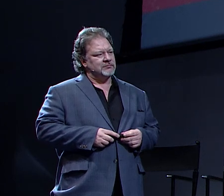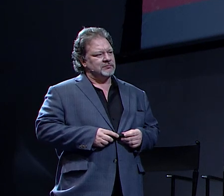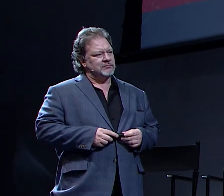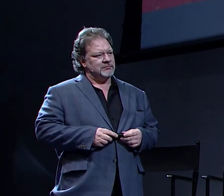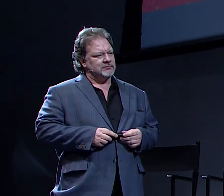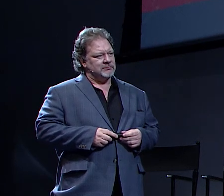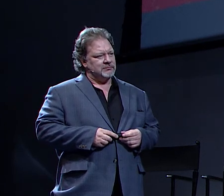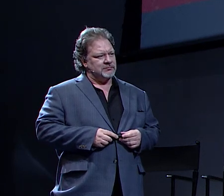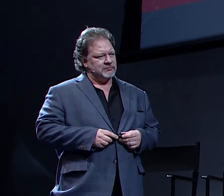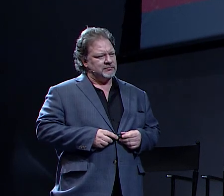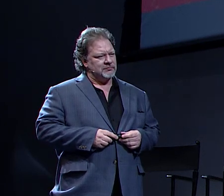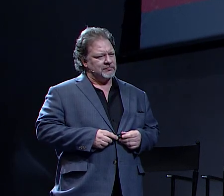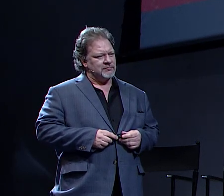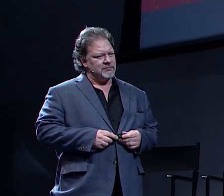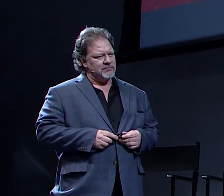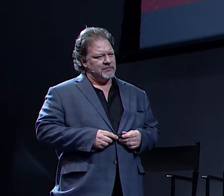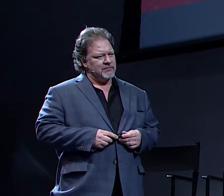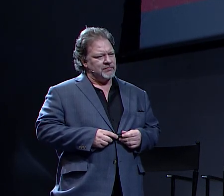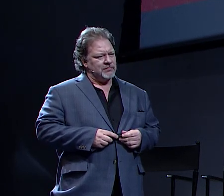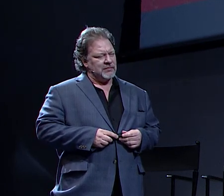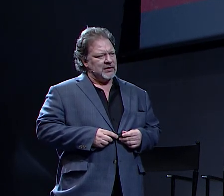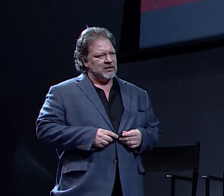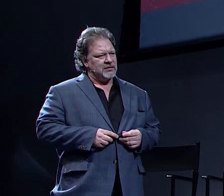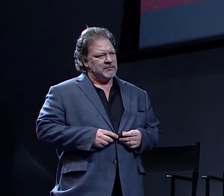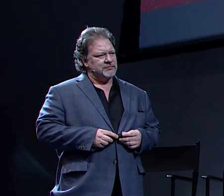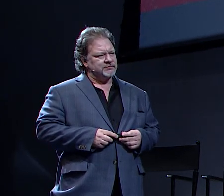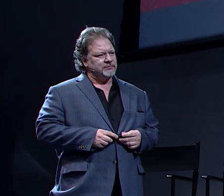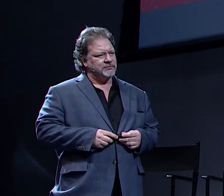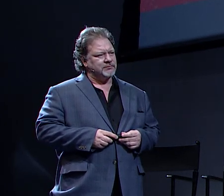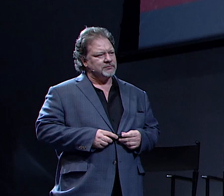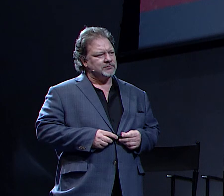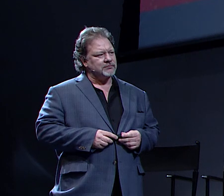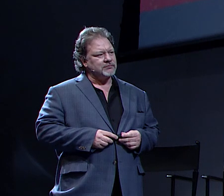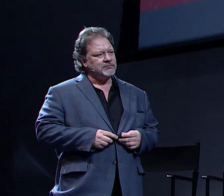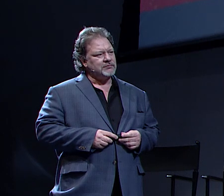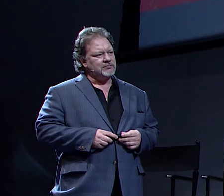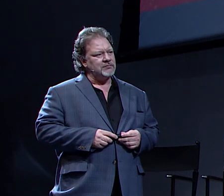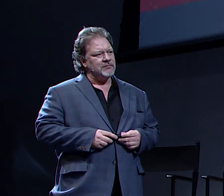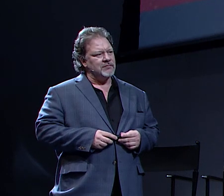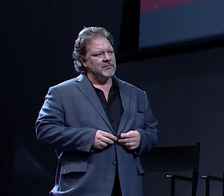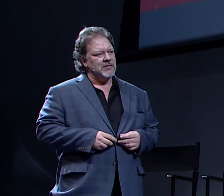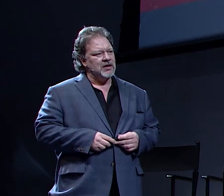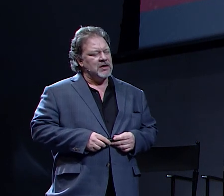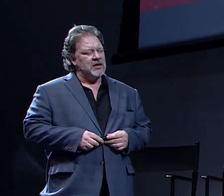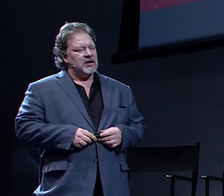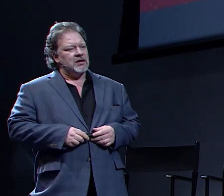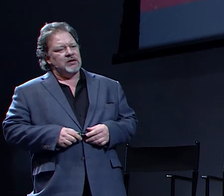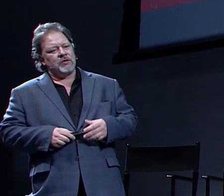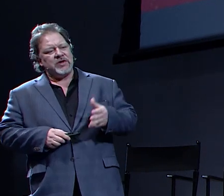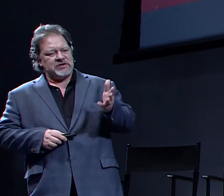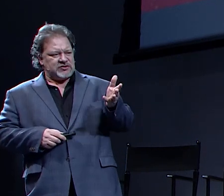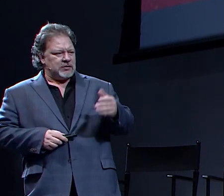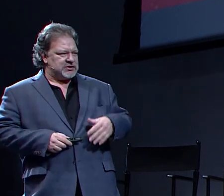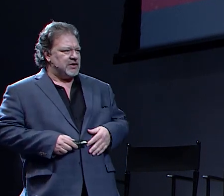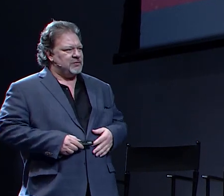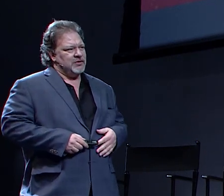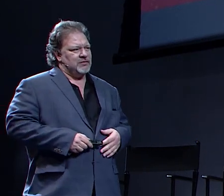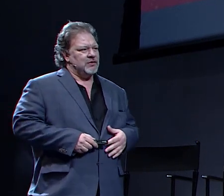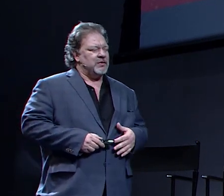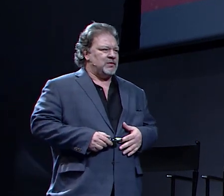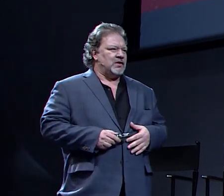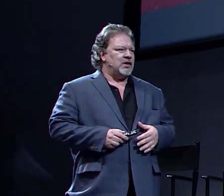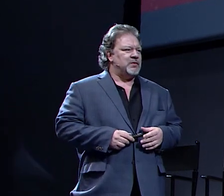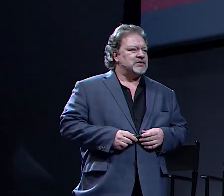the how they do it. You know, for the muscles and the armatures. Where, how far away are we from that? Well, as this gentleman